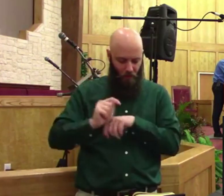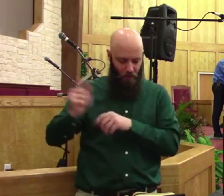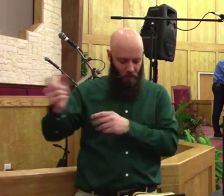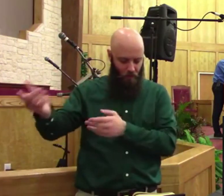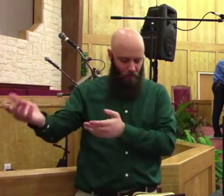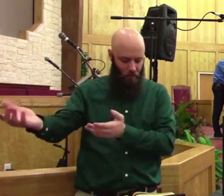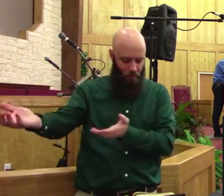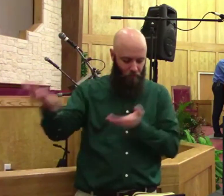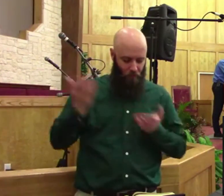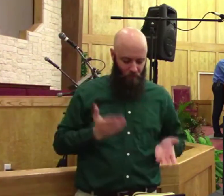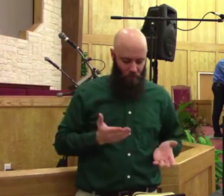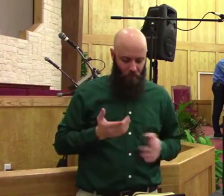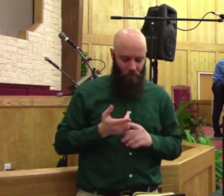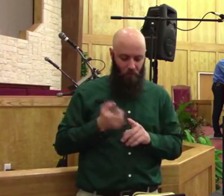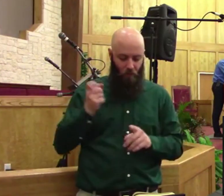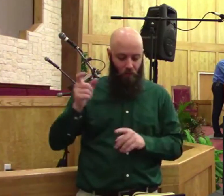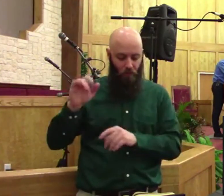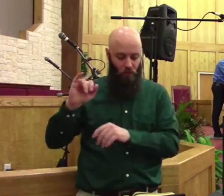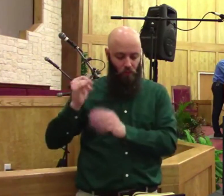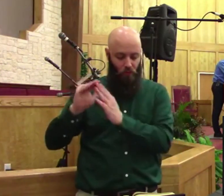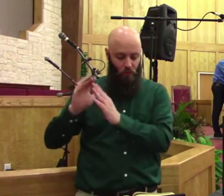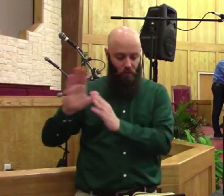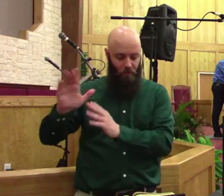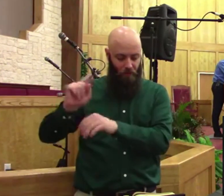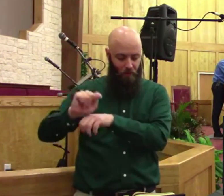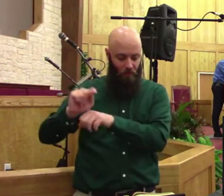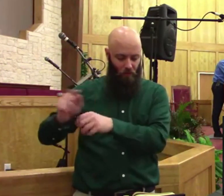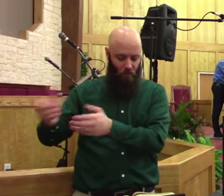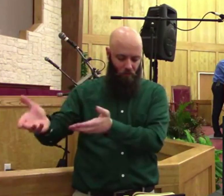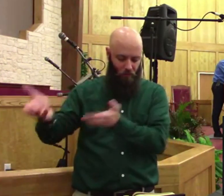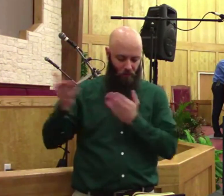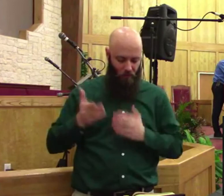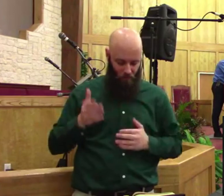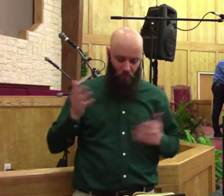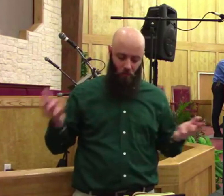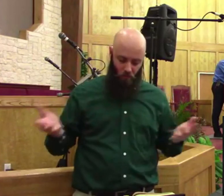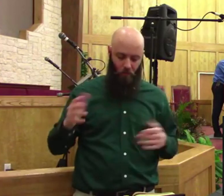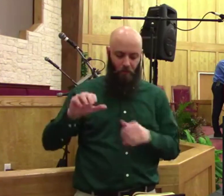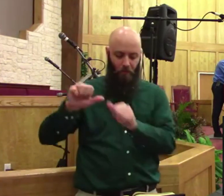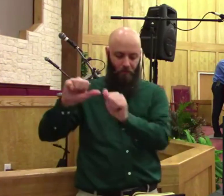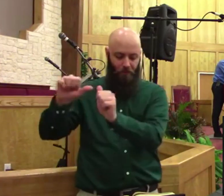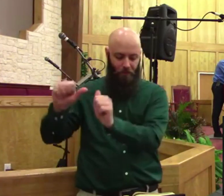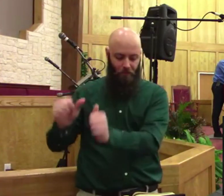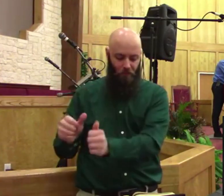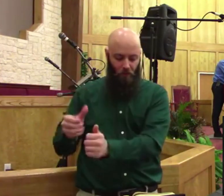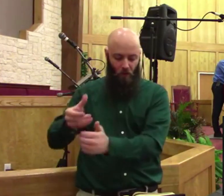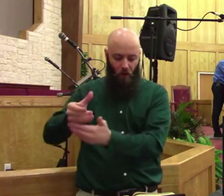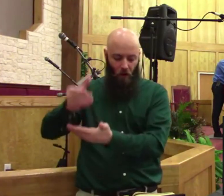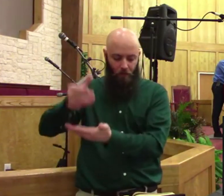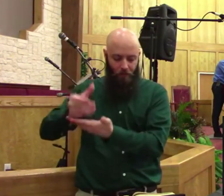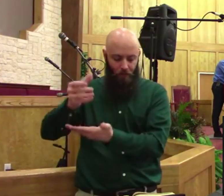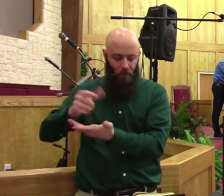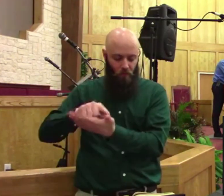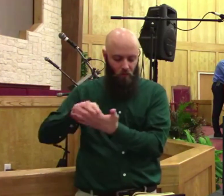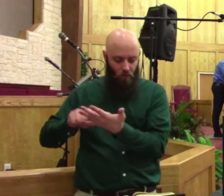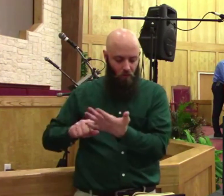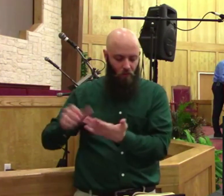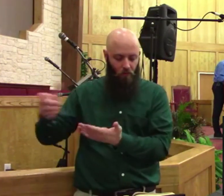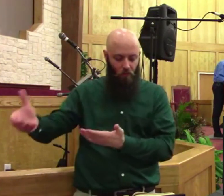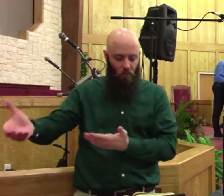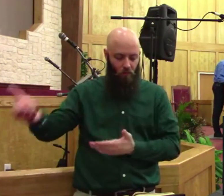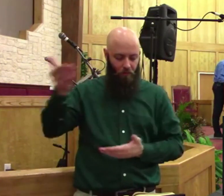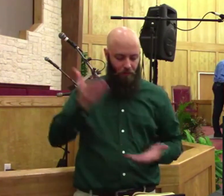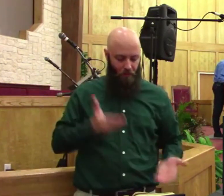the golden vessels that had been taken out of the temple, the house of God in Jerusalem, and the king and his lords, his wives